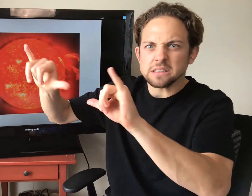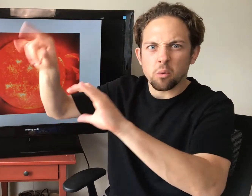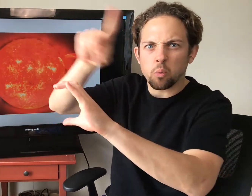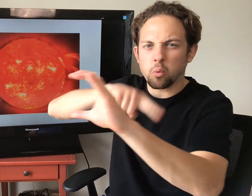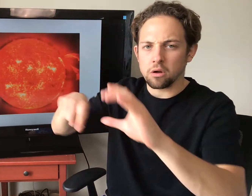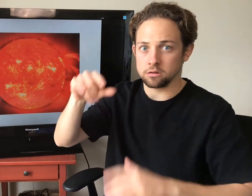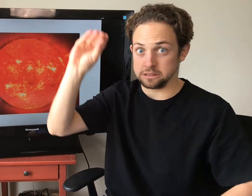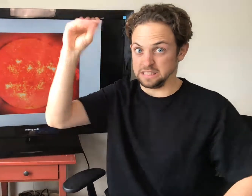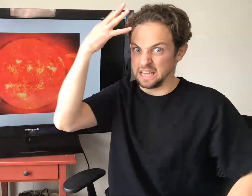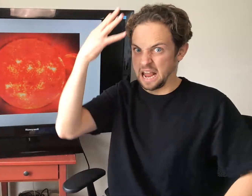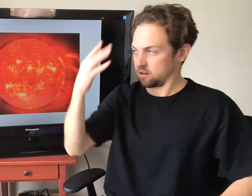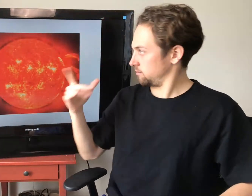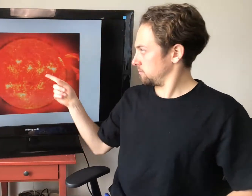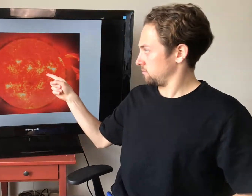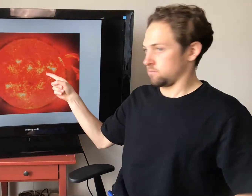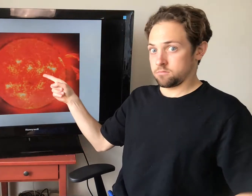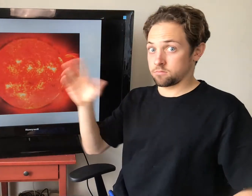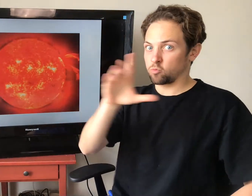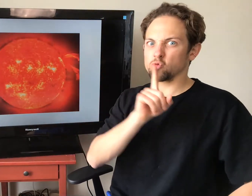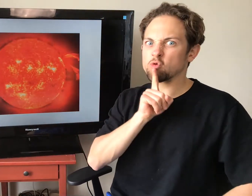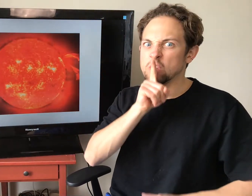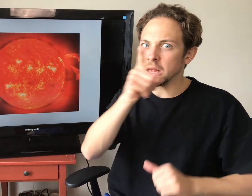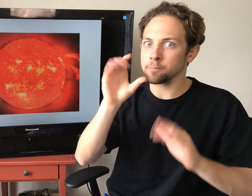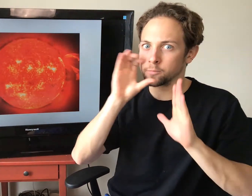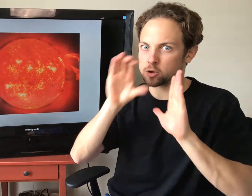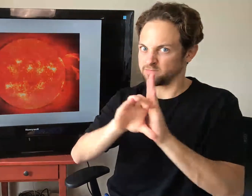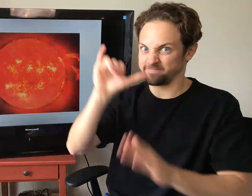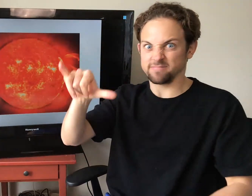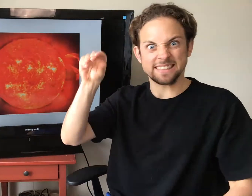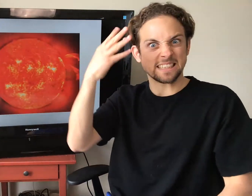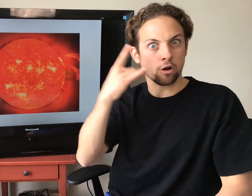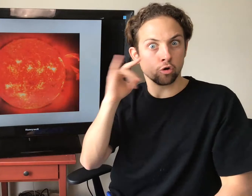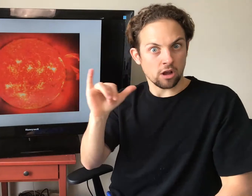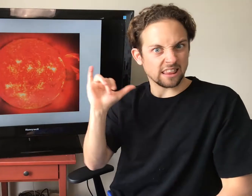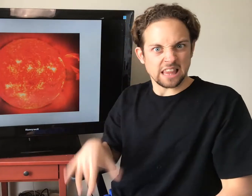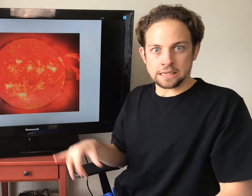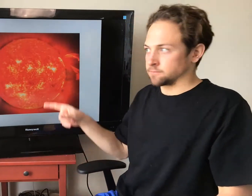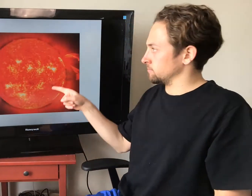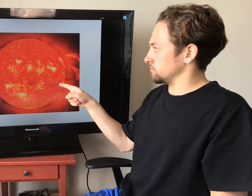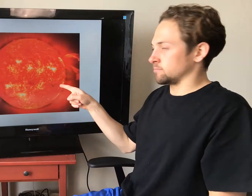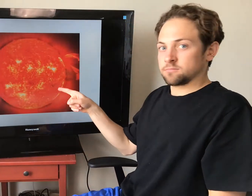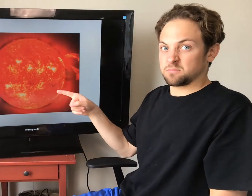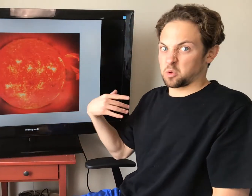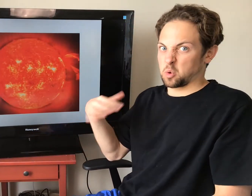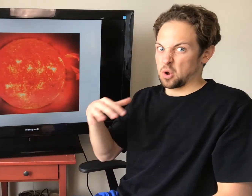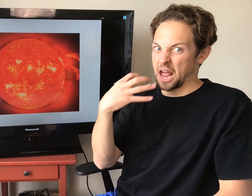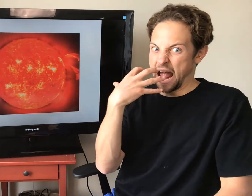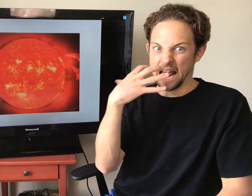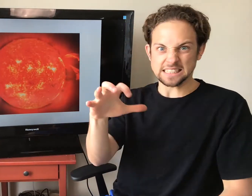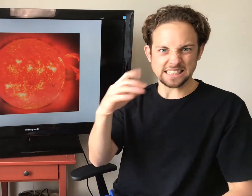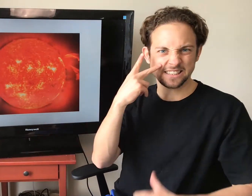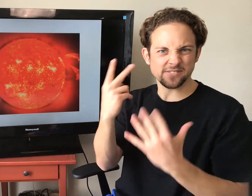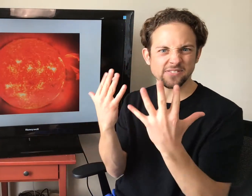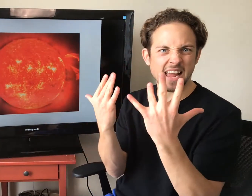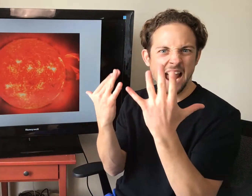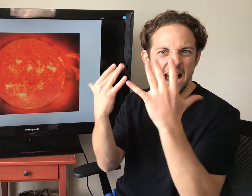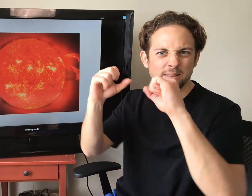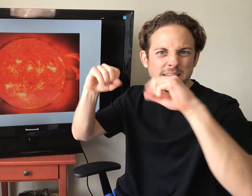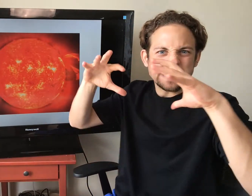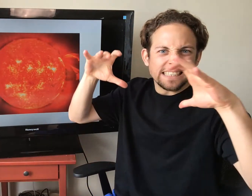So before we get into that, I want to show you a picture of the sun. And this is an actual picture of what the sun looks like.